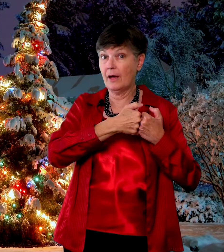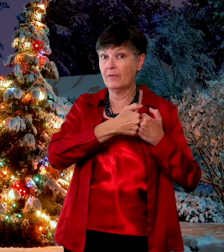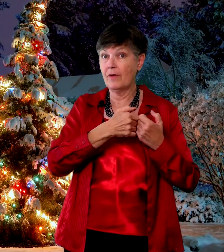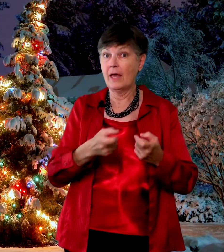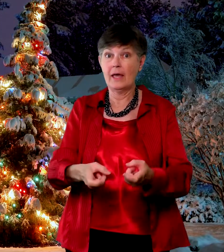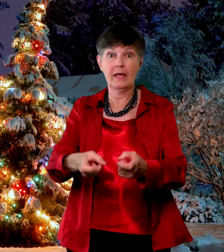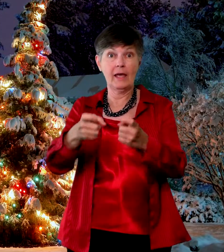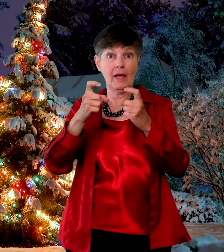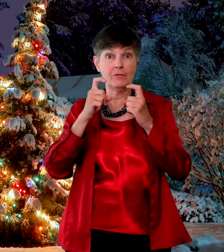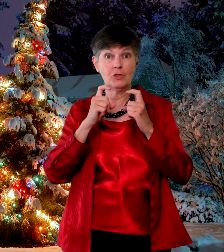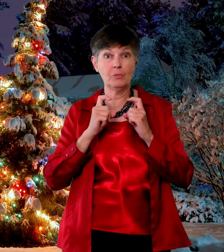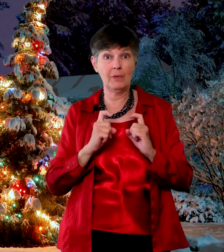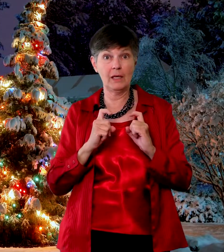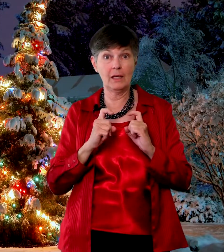love gave to me